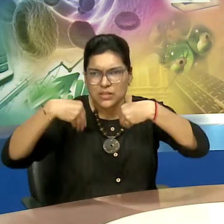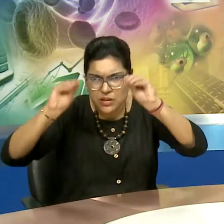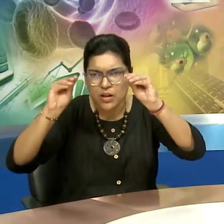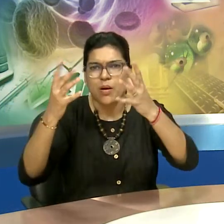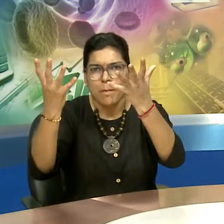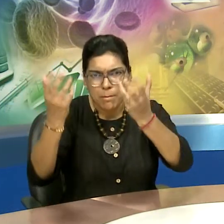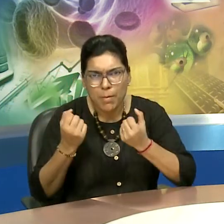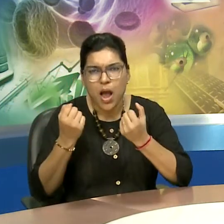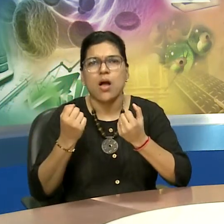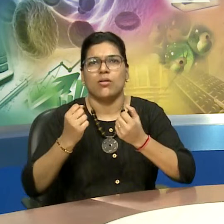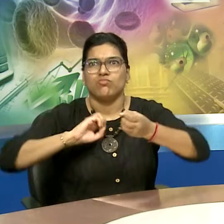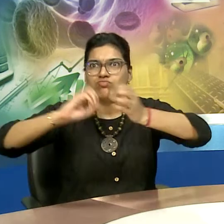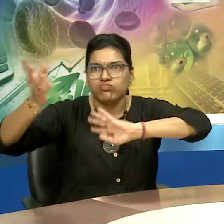full control